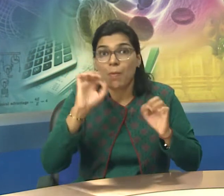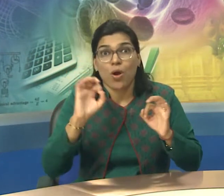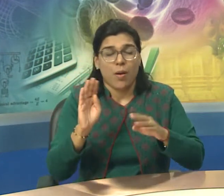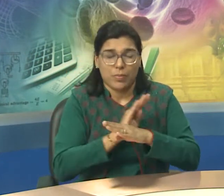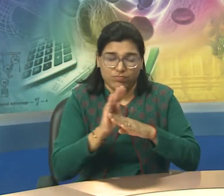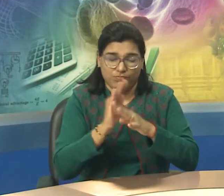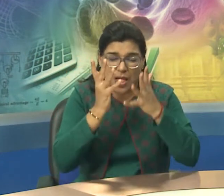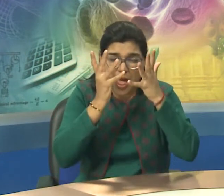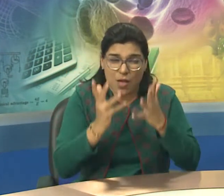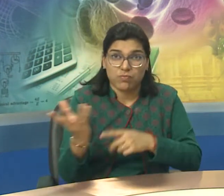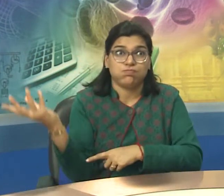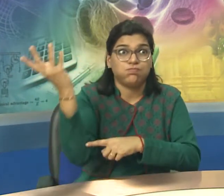efficient manner.